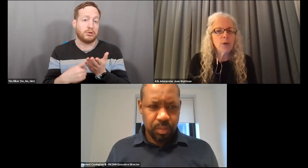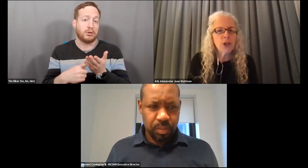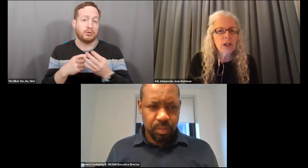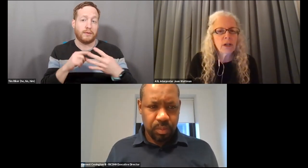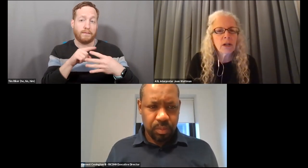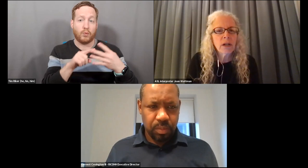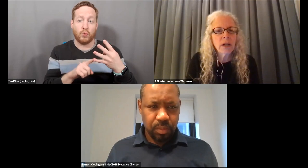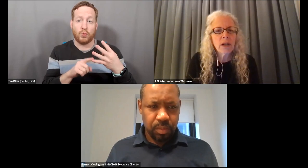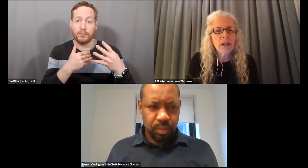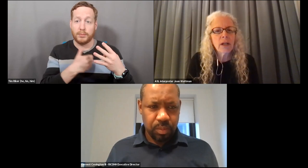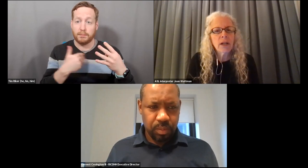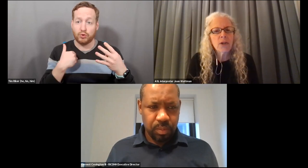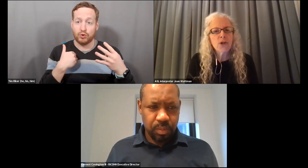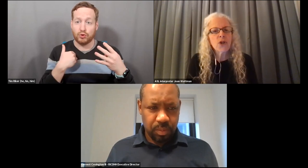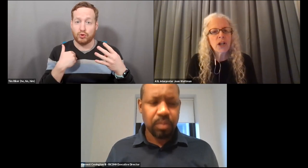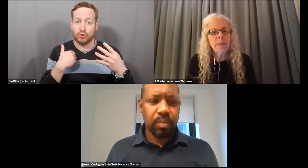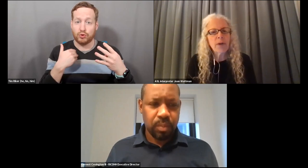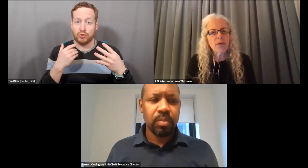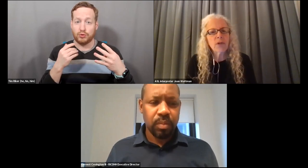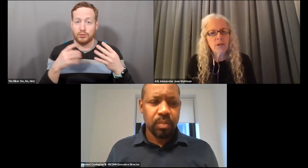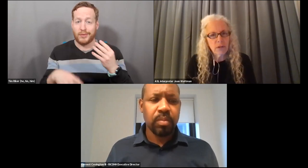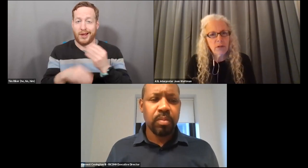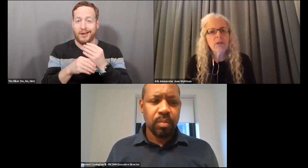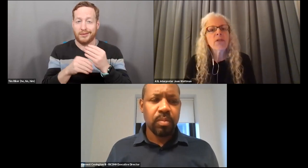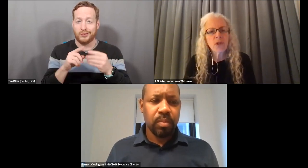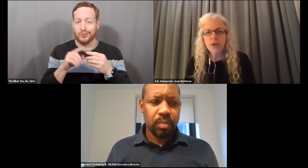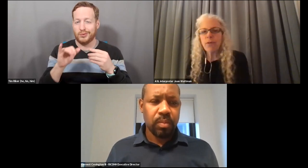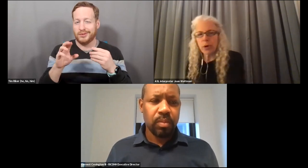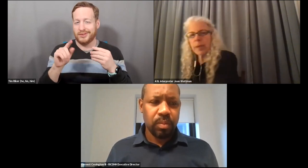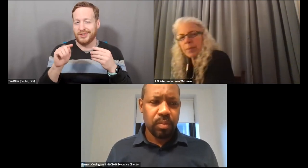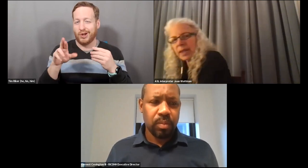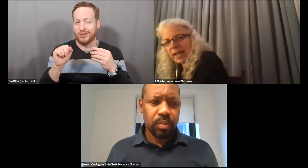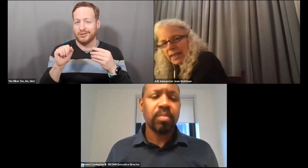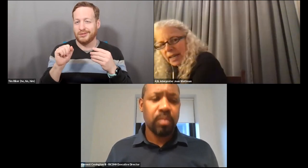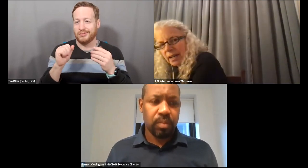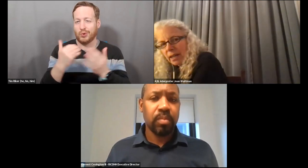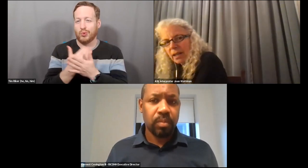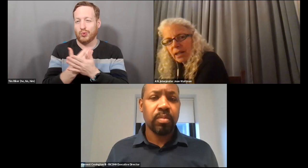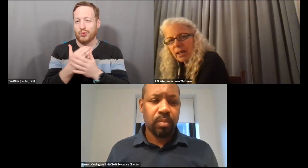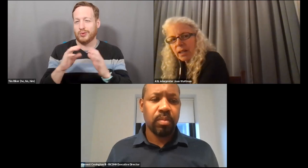motion to talk about those four people.